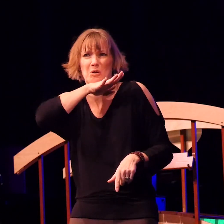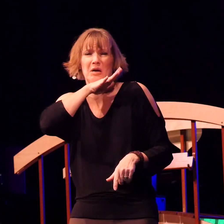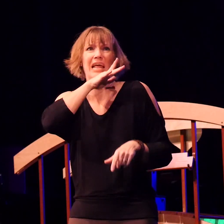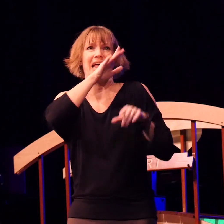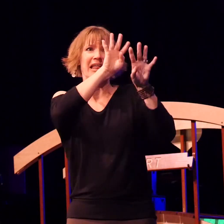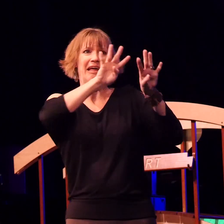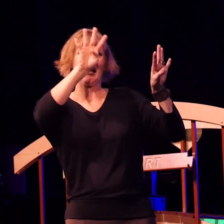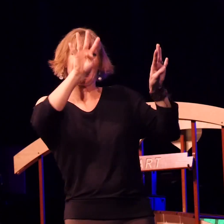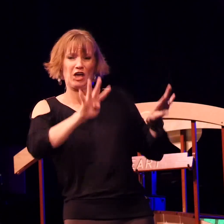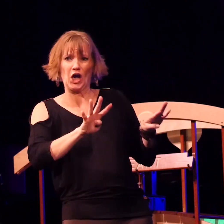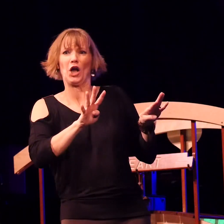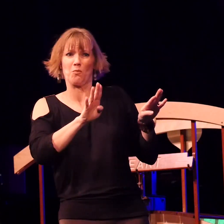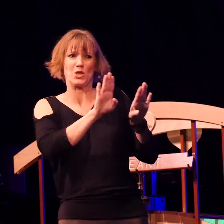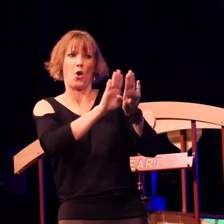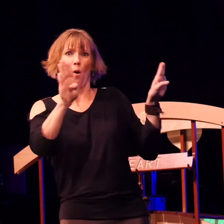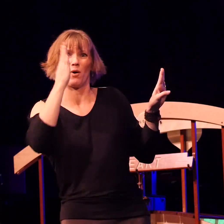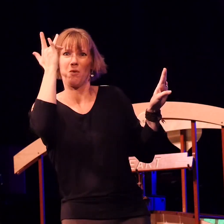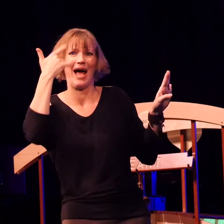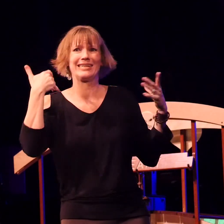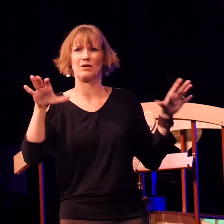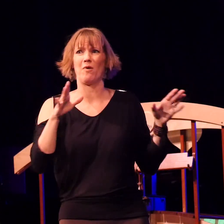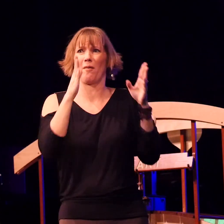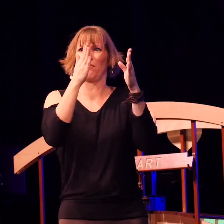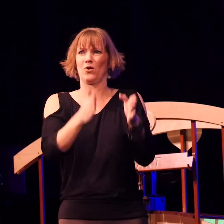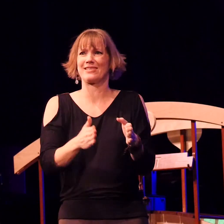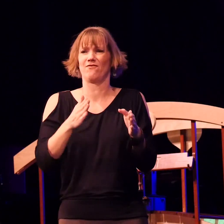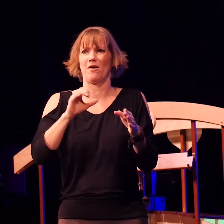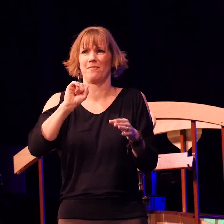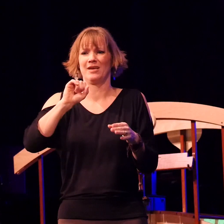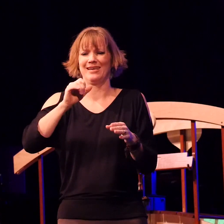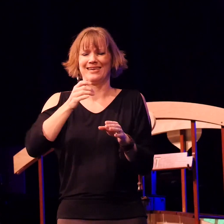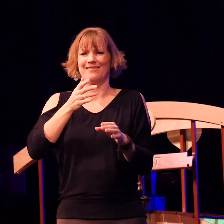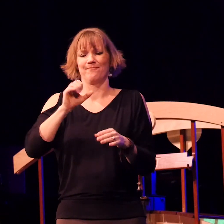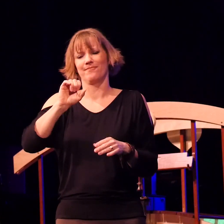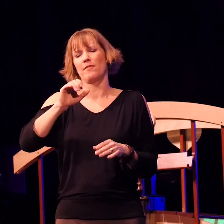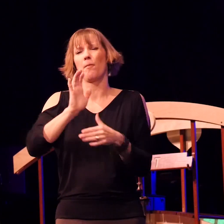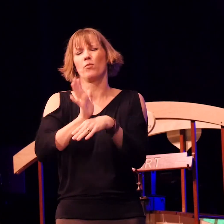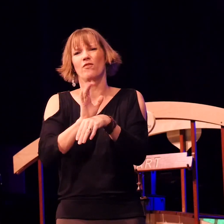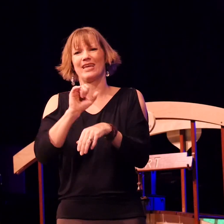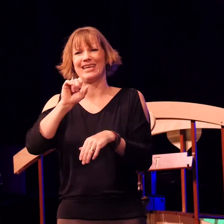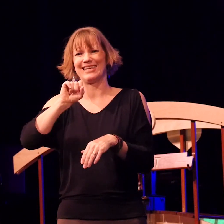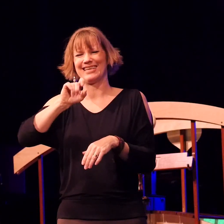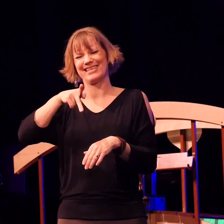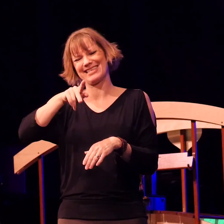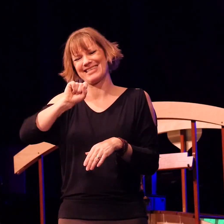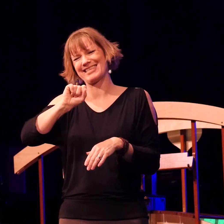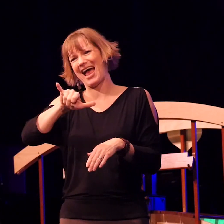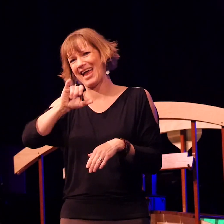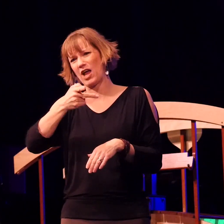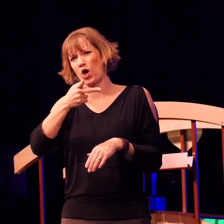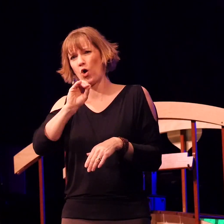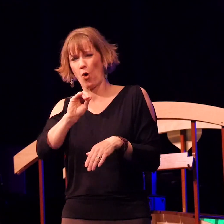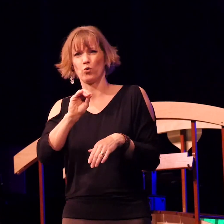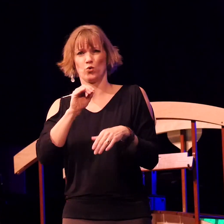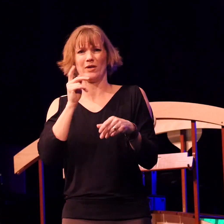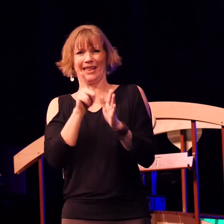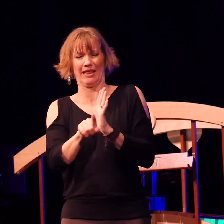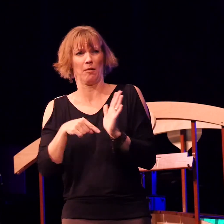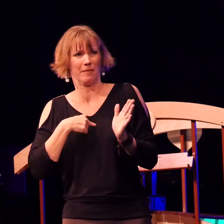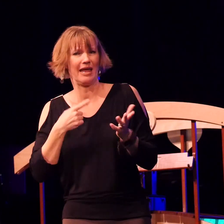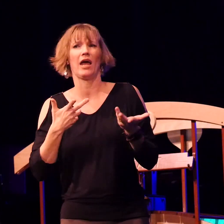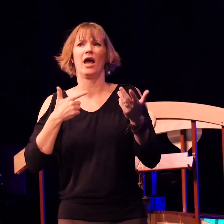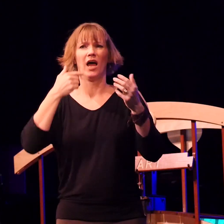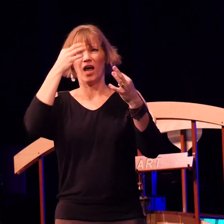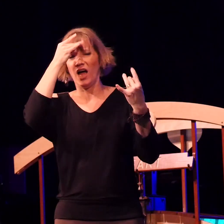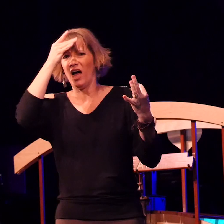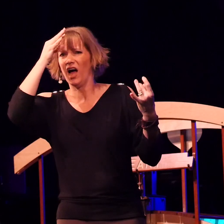killer from Psycho could not stab me. And standing in that dirt-blackened tub, I no longer knew whether the thing